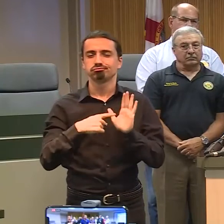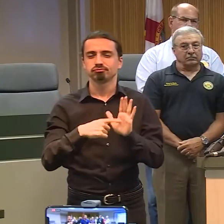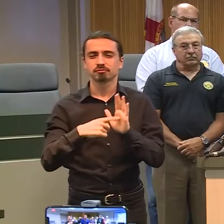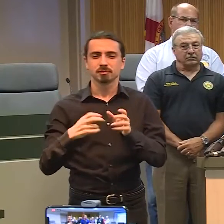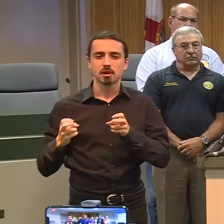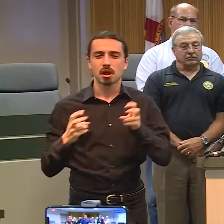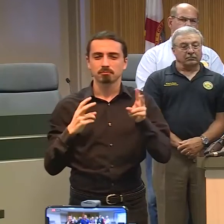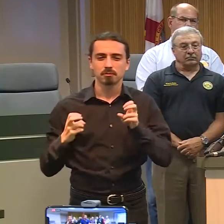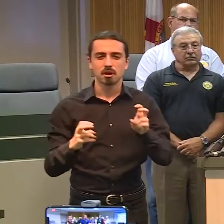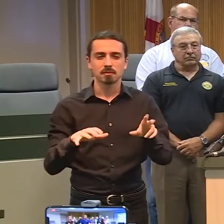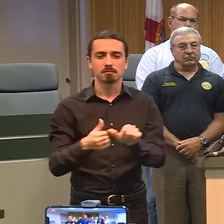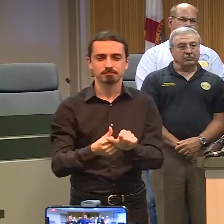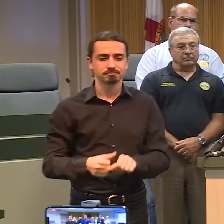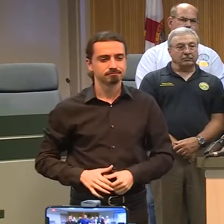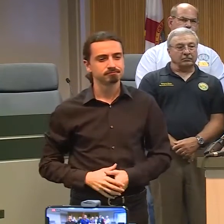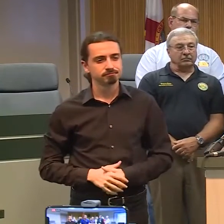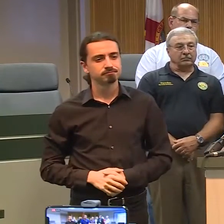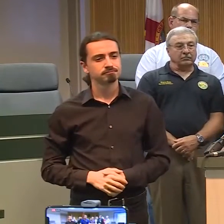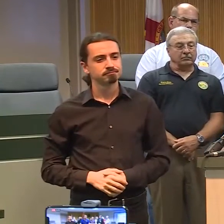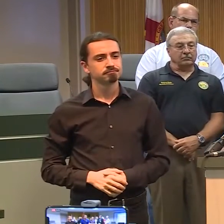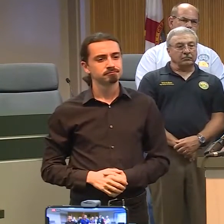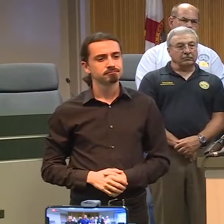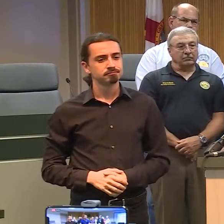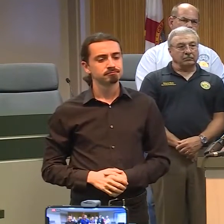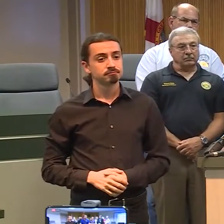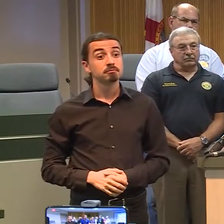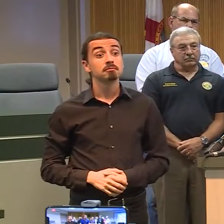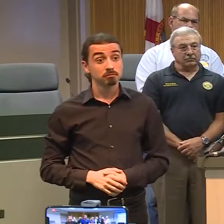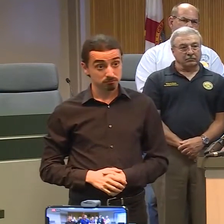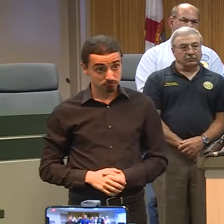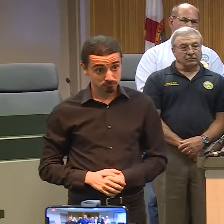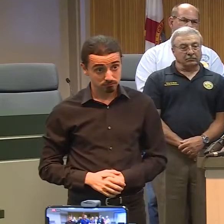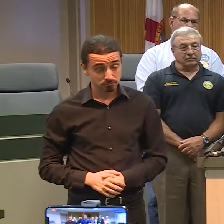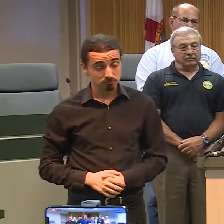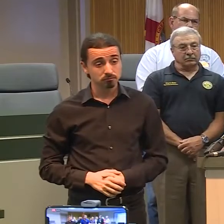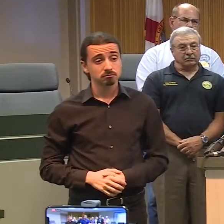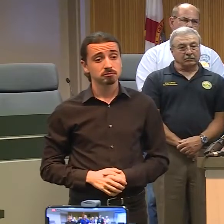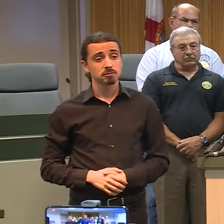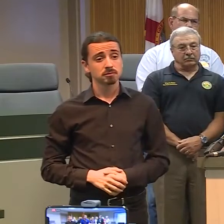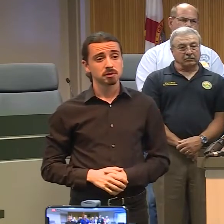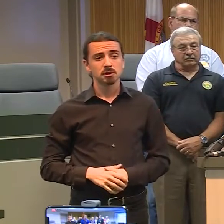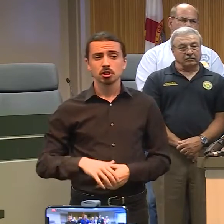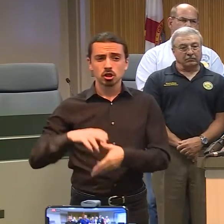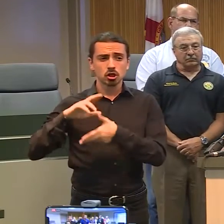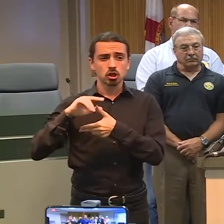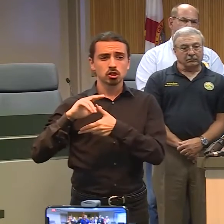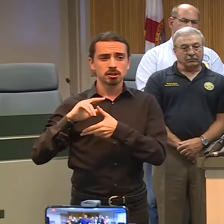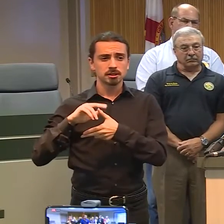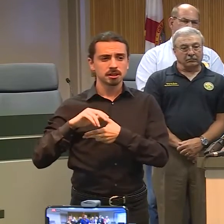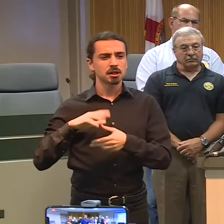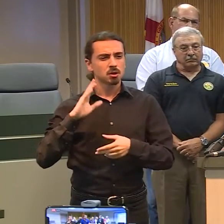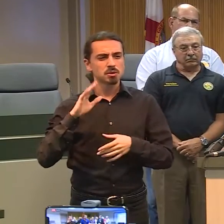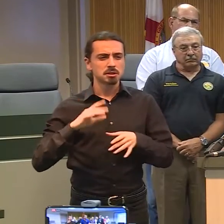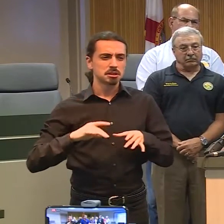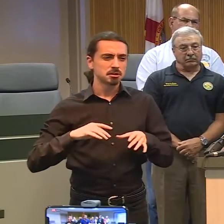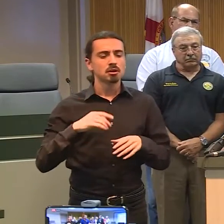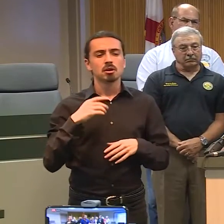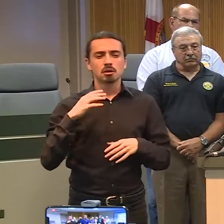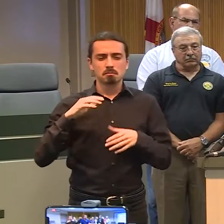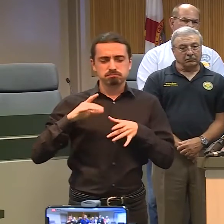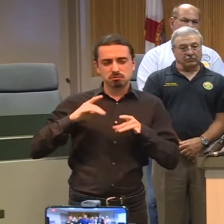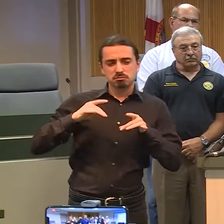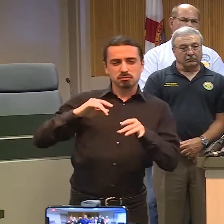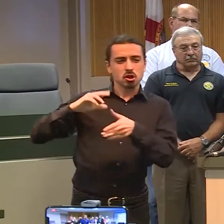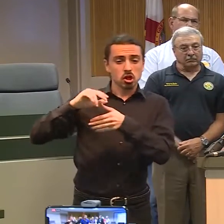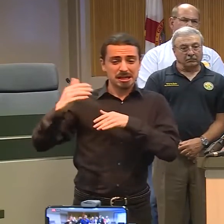day, and then we'll look to re-engage on Thursday as quickly as possible, and we'll make sure that we also put that information